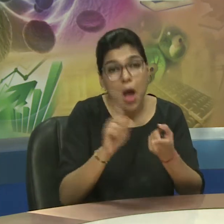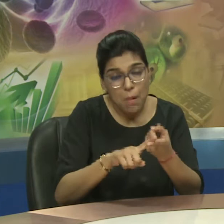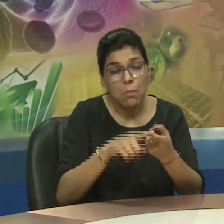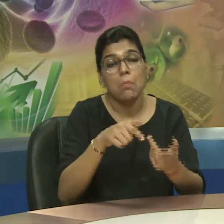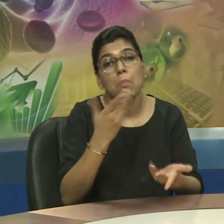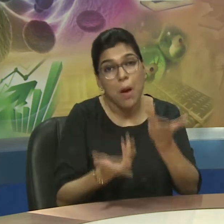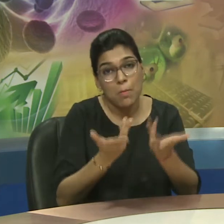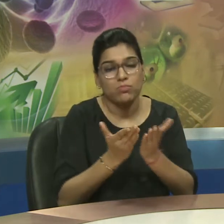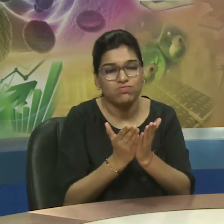agrees to